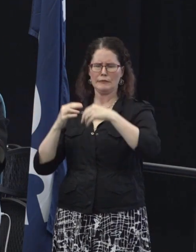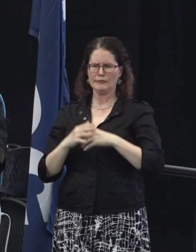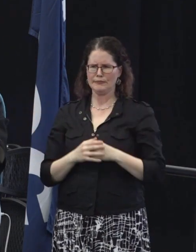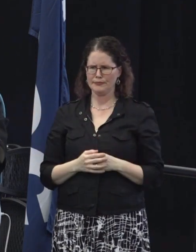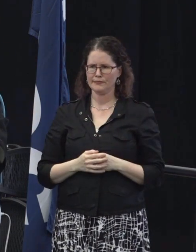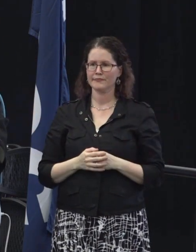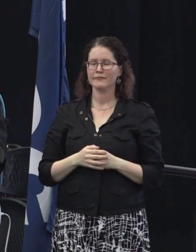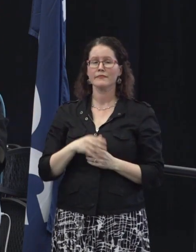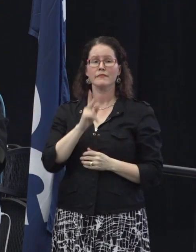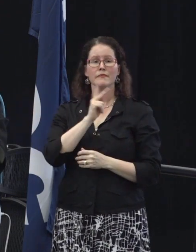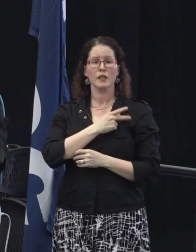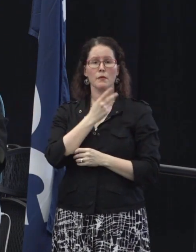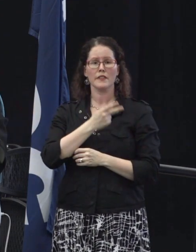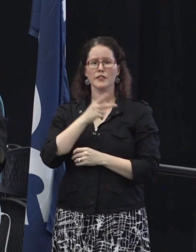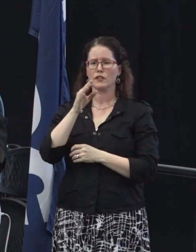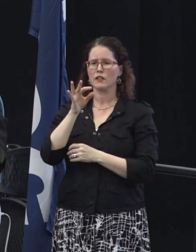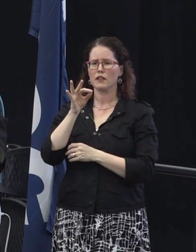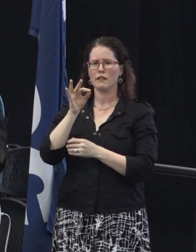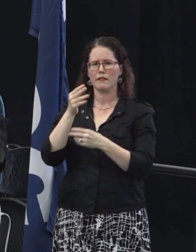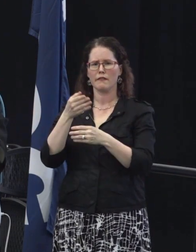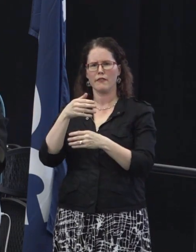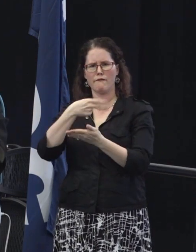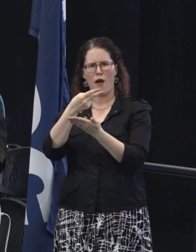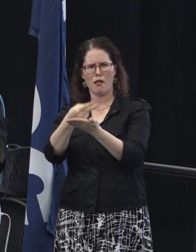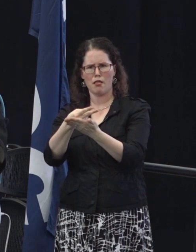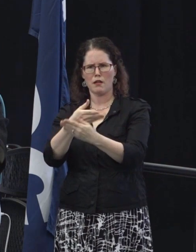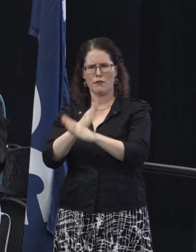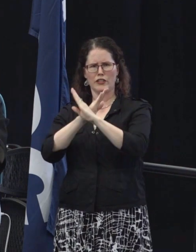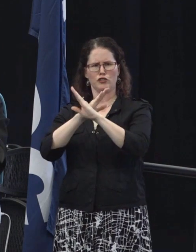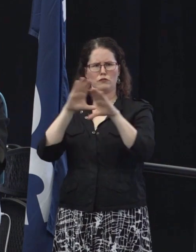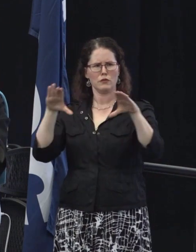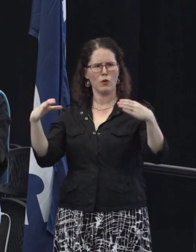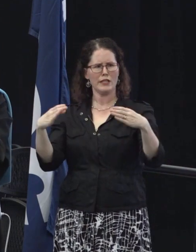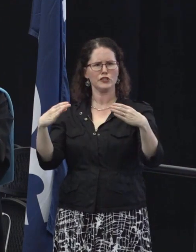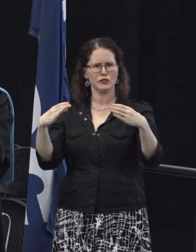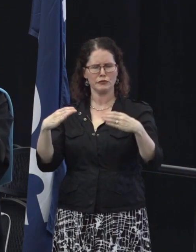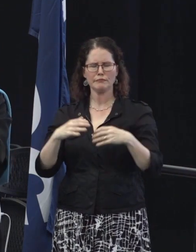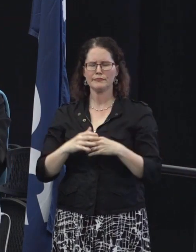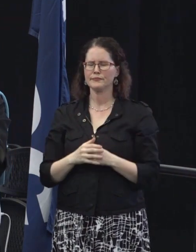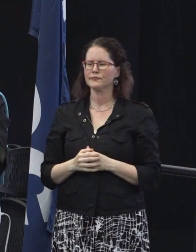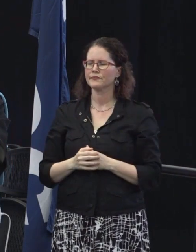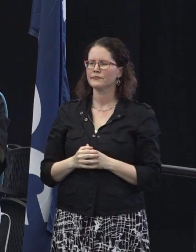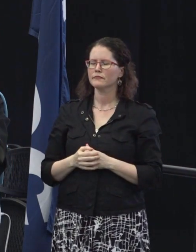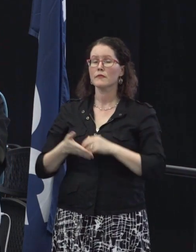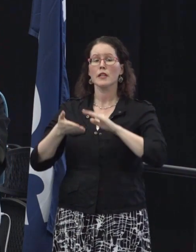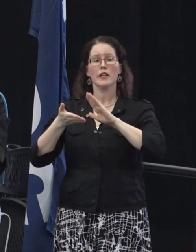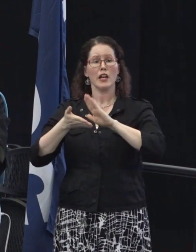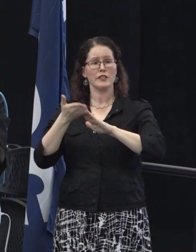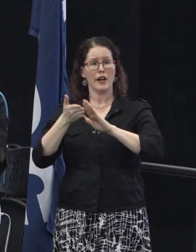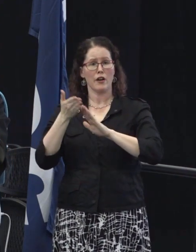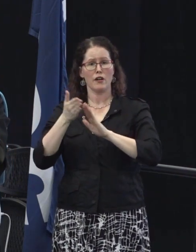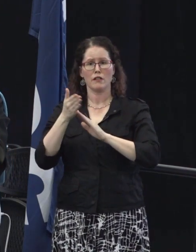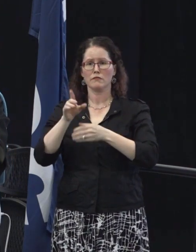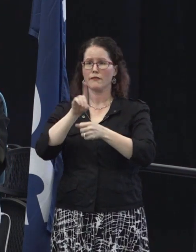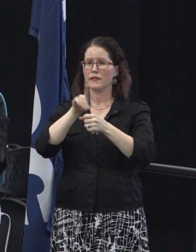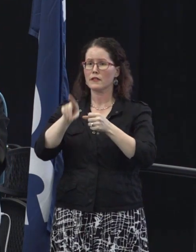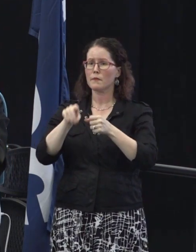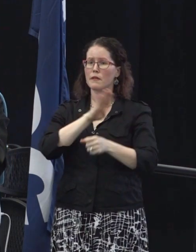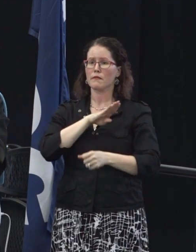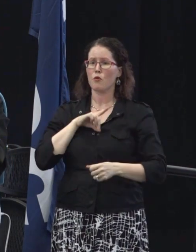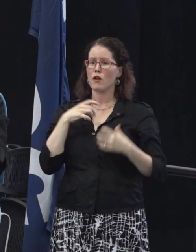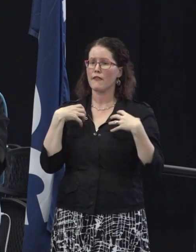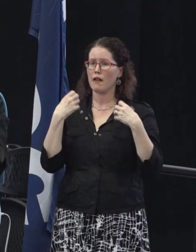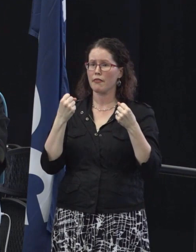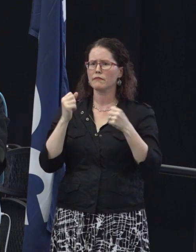provincial falls prevention coalition. As chair of the Dartmouth Board of Health, Ms. Moore set up the Healthy